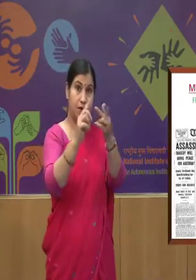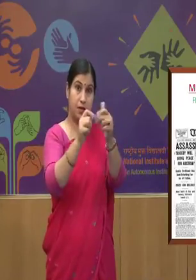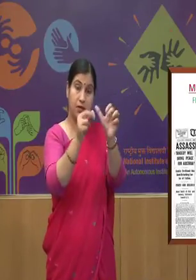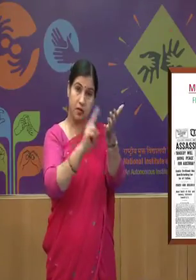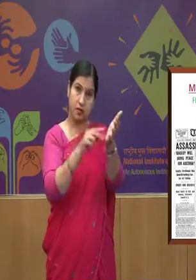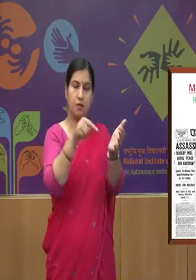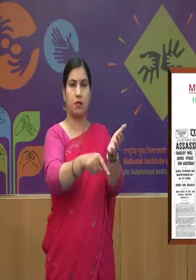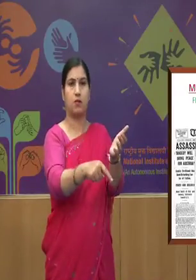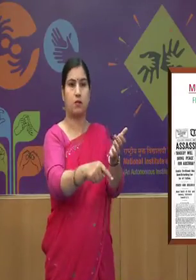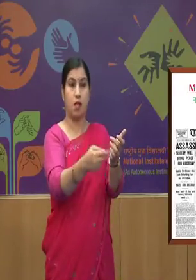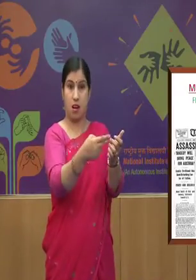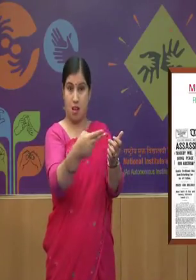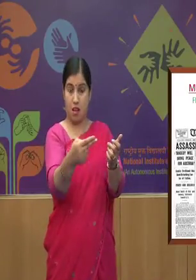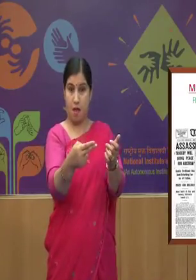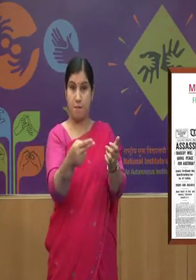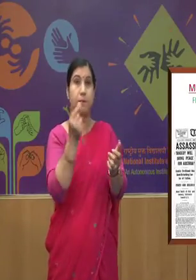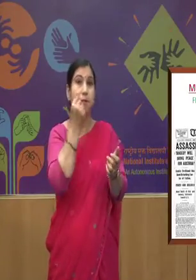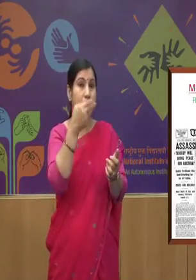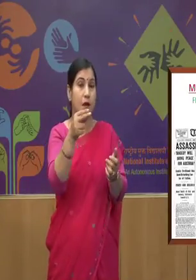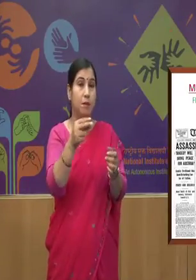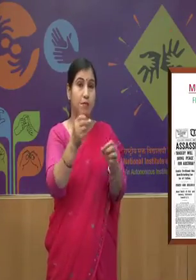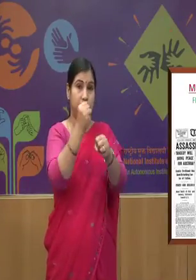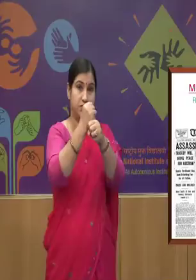named Gavrilo Princip